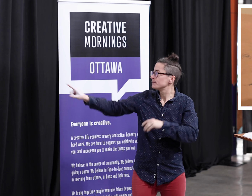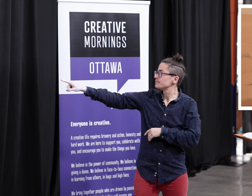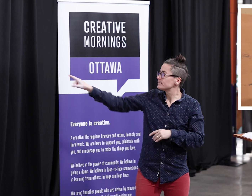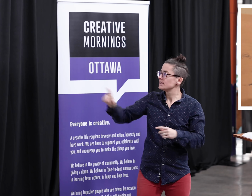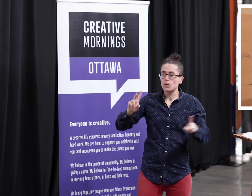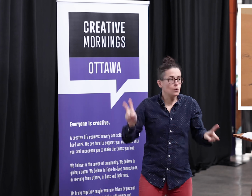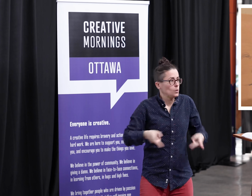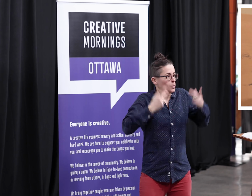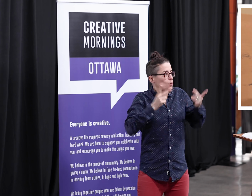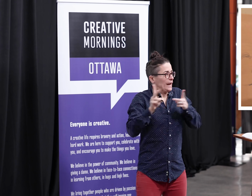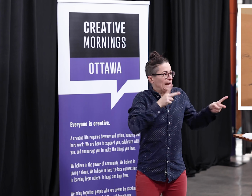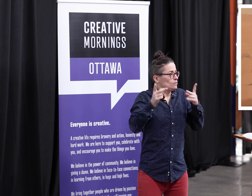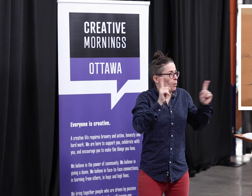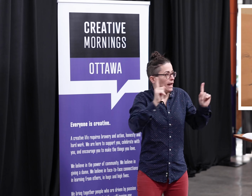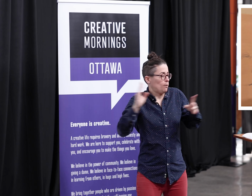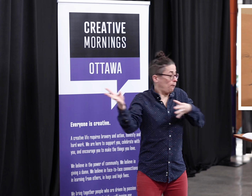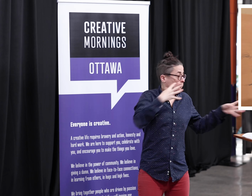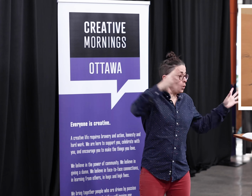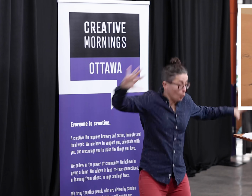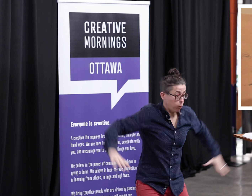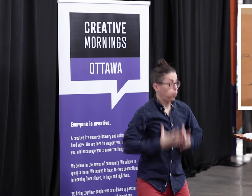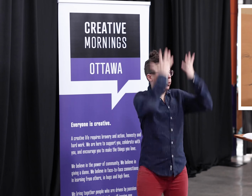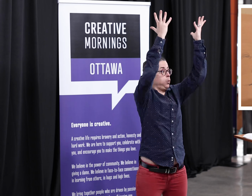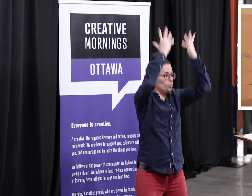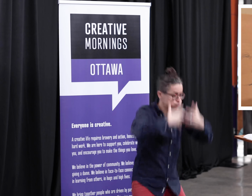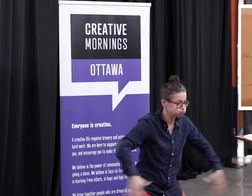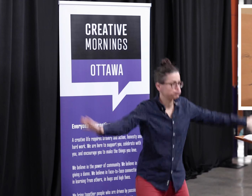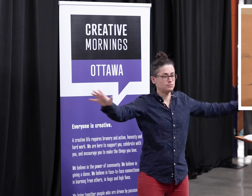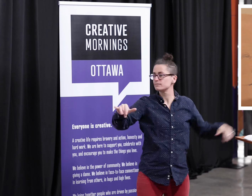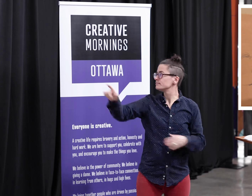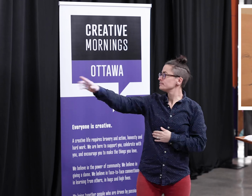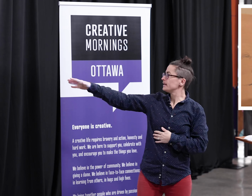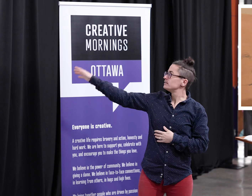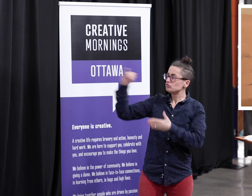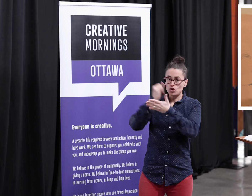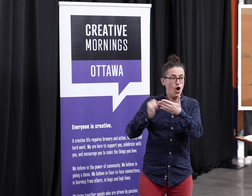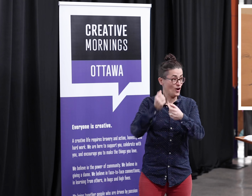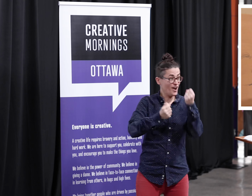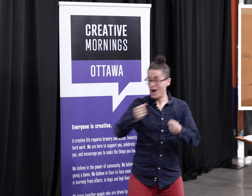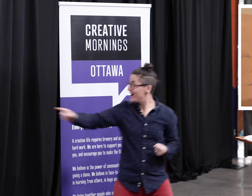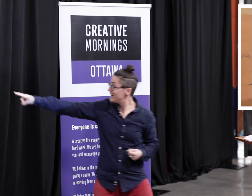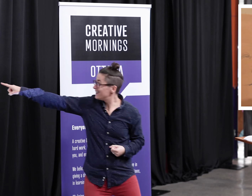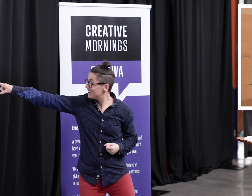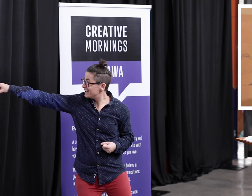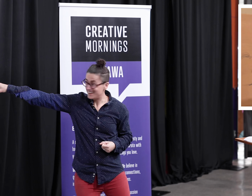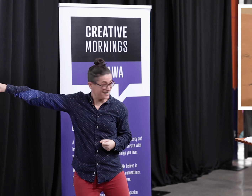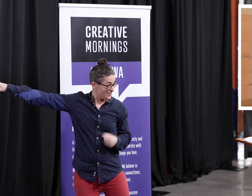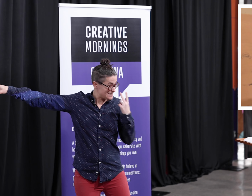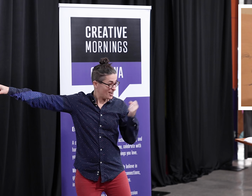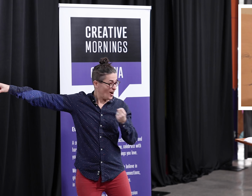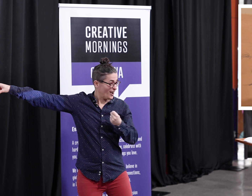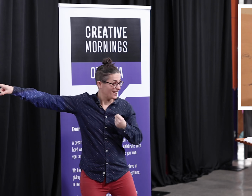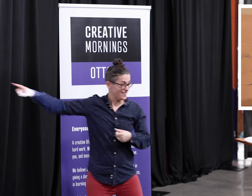on the windshield. And to me, it was also felt like it was very windy. So from head to toe, there was a